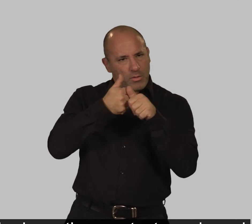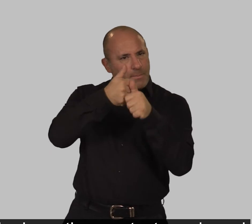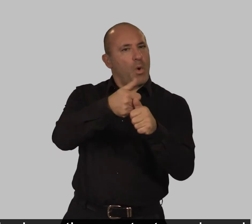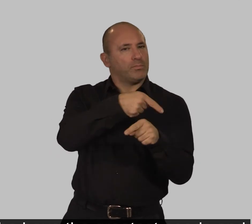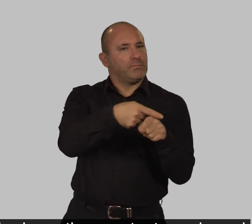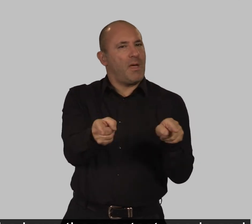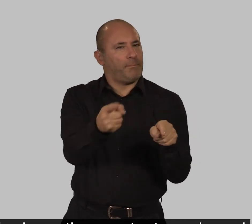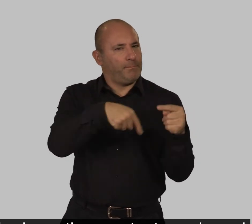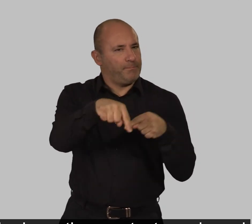complex situations.